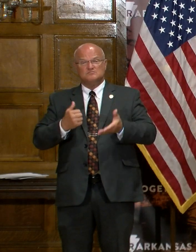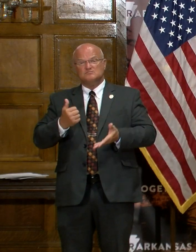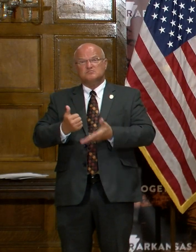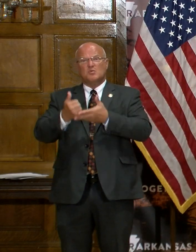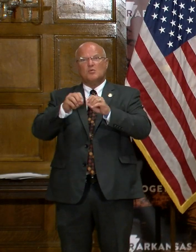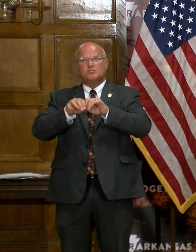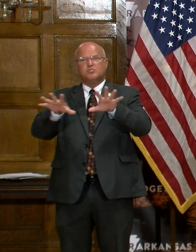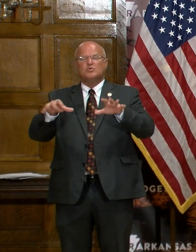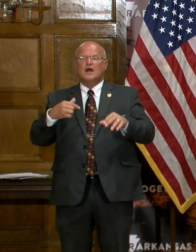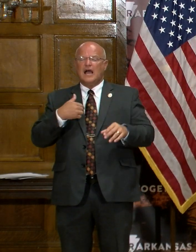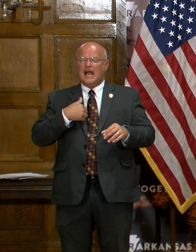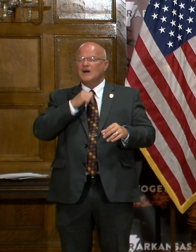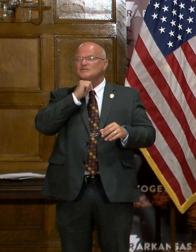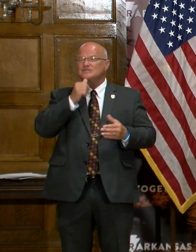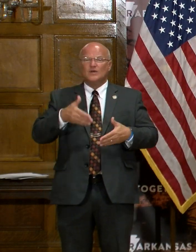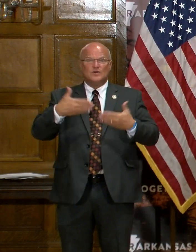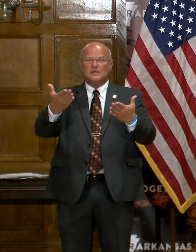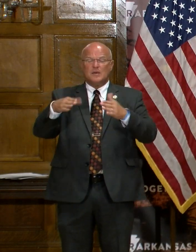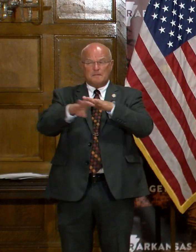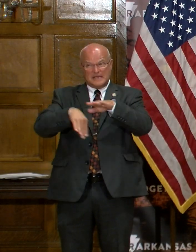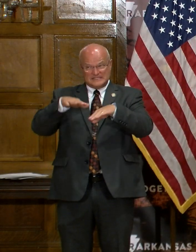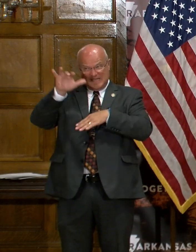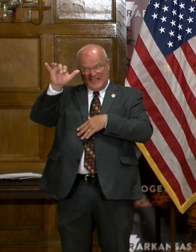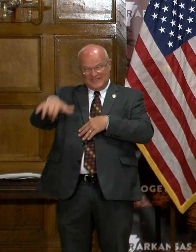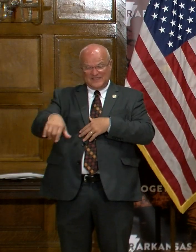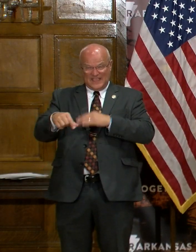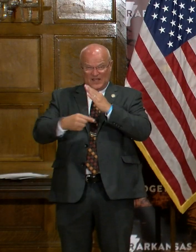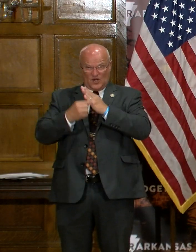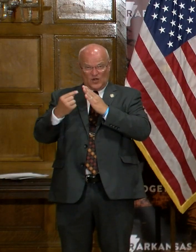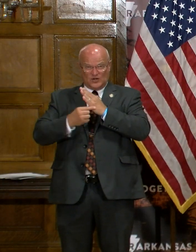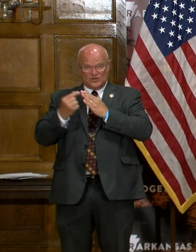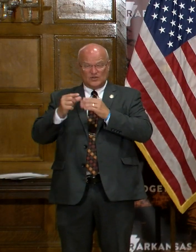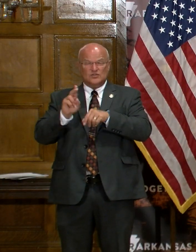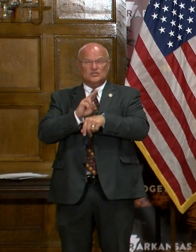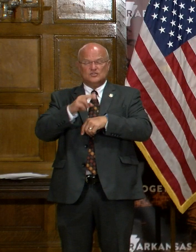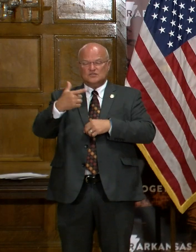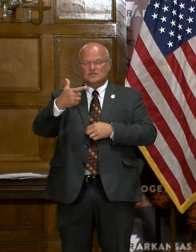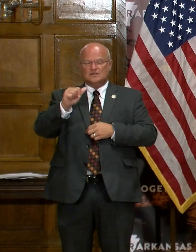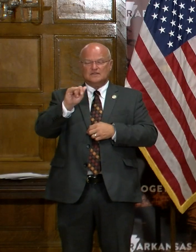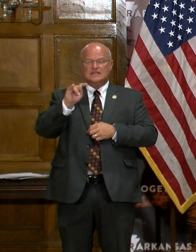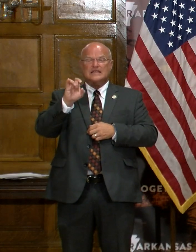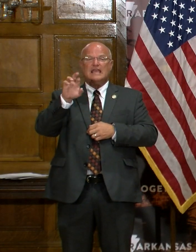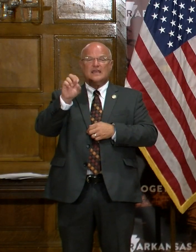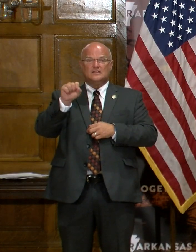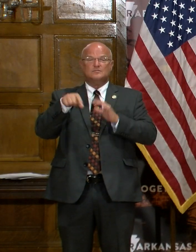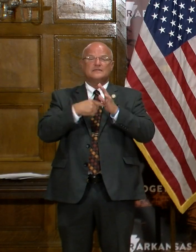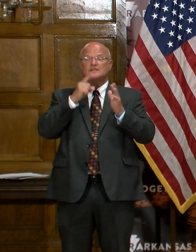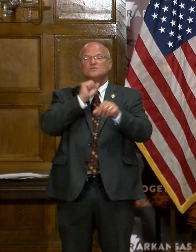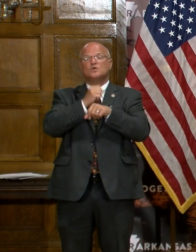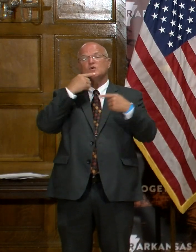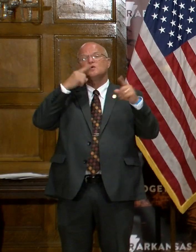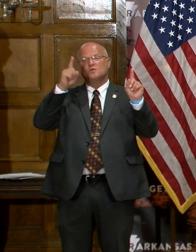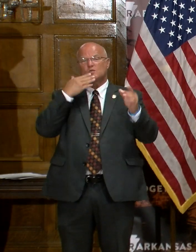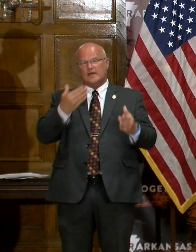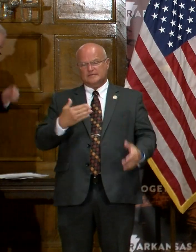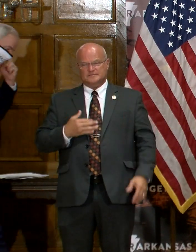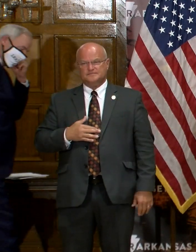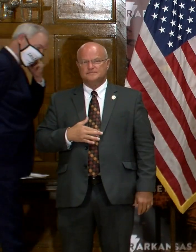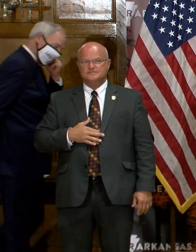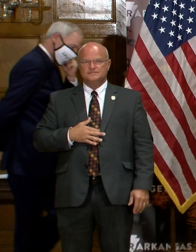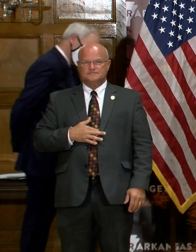So I would not recommend, based on that particular article, the use of gaiters, but these do work very well.